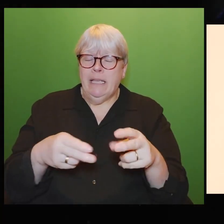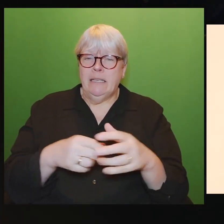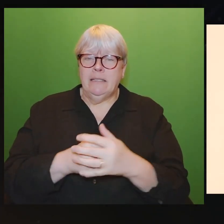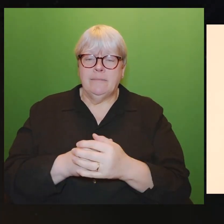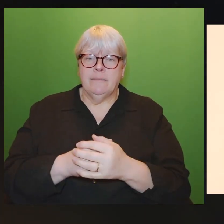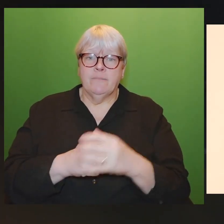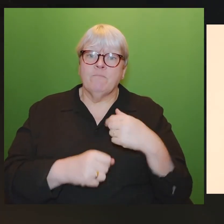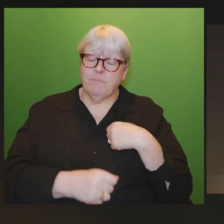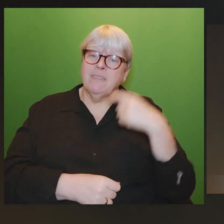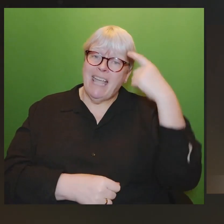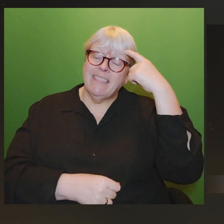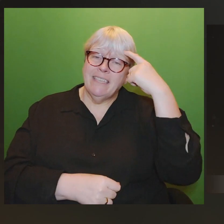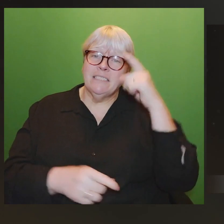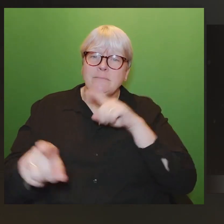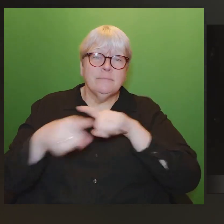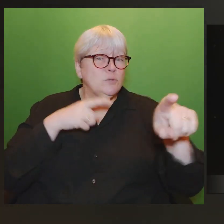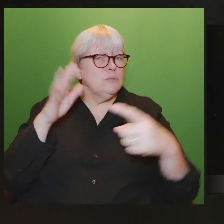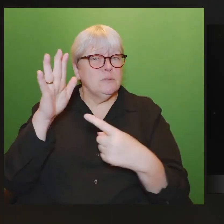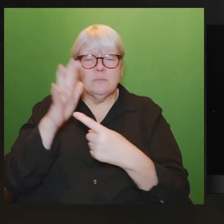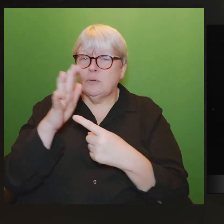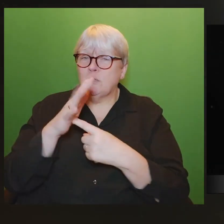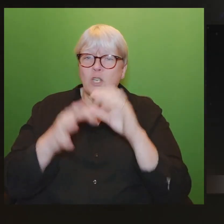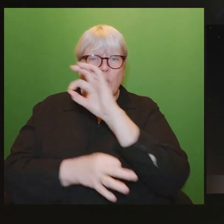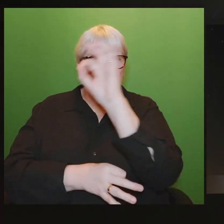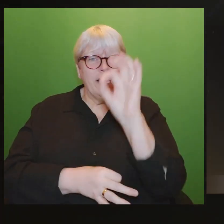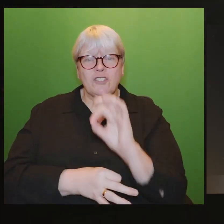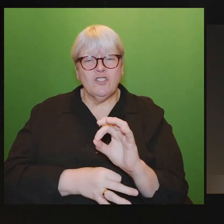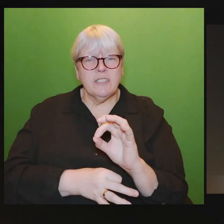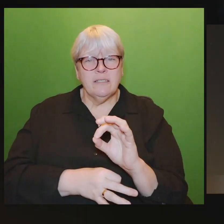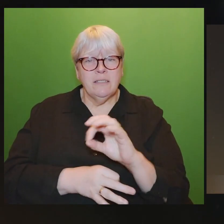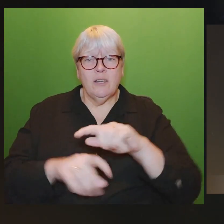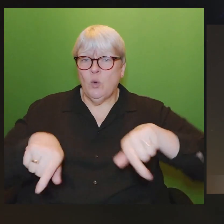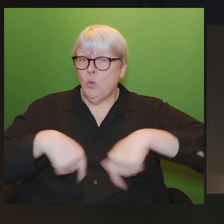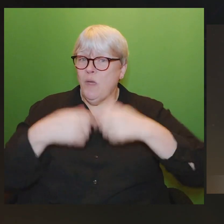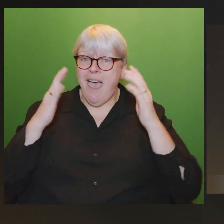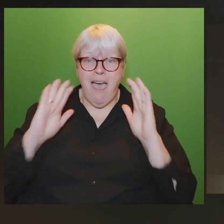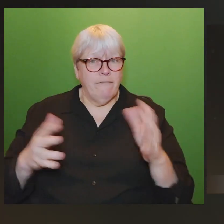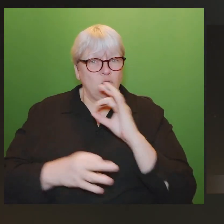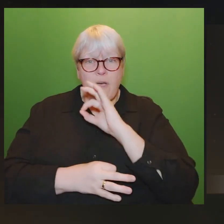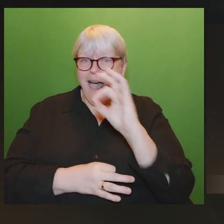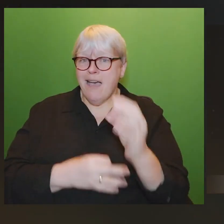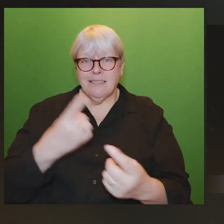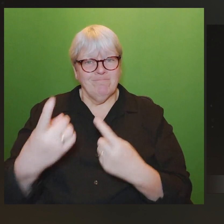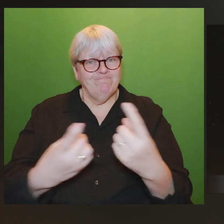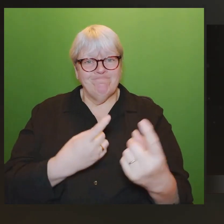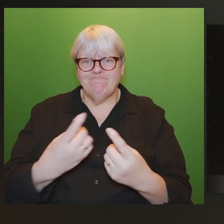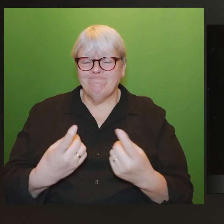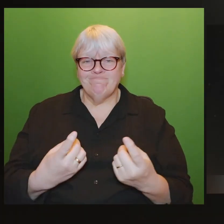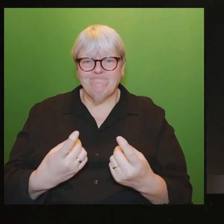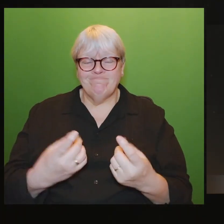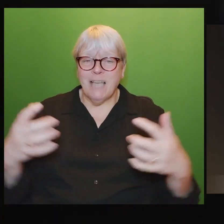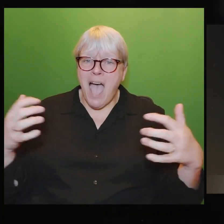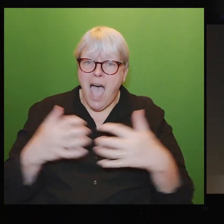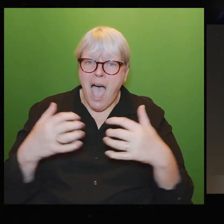broken. It falls to us and our children to remember and to stand up to all kinds of